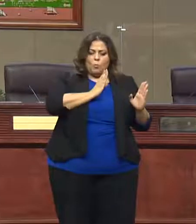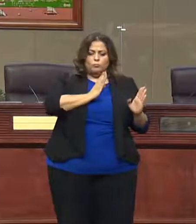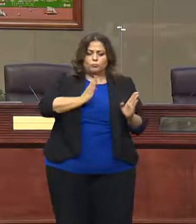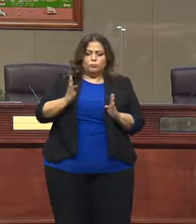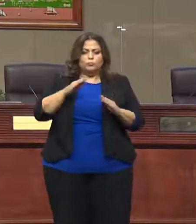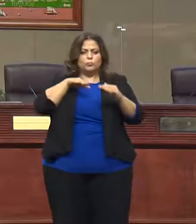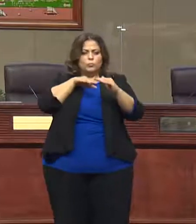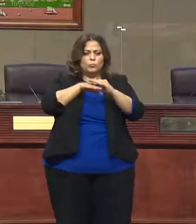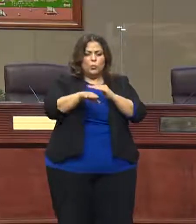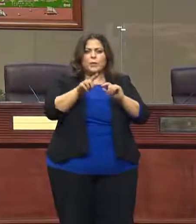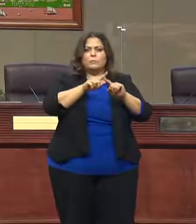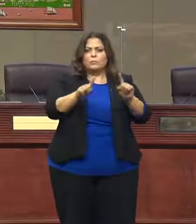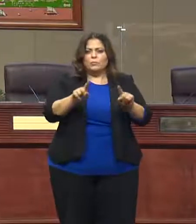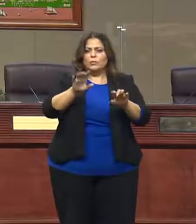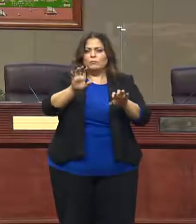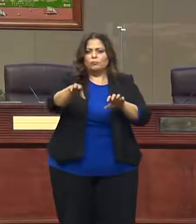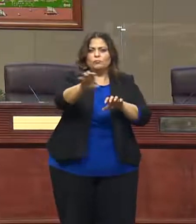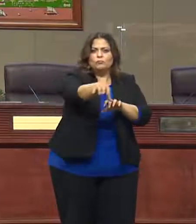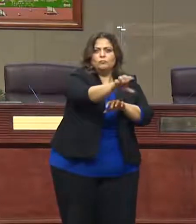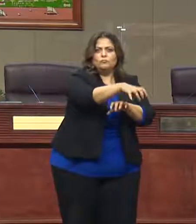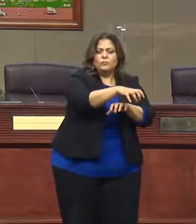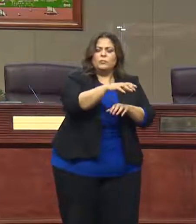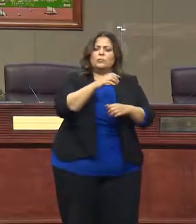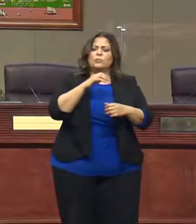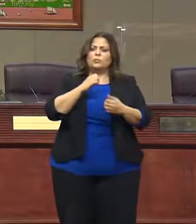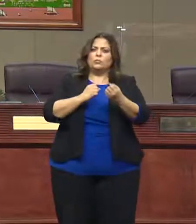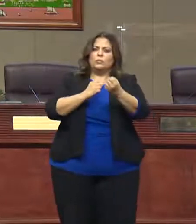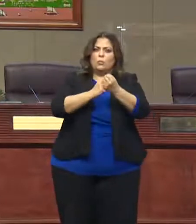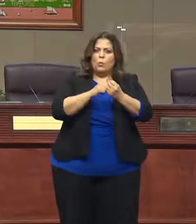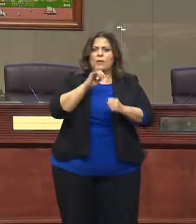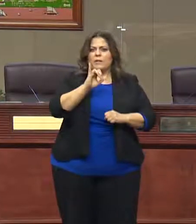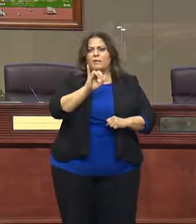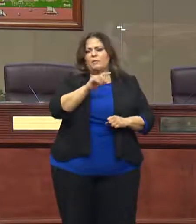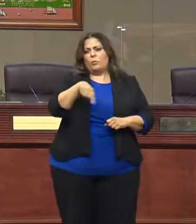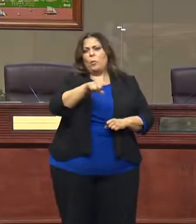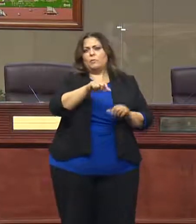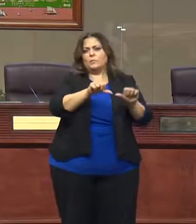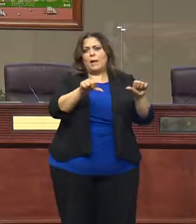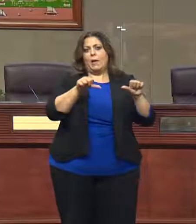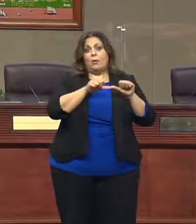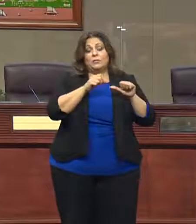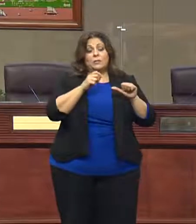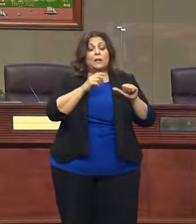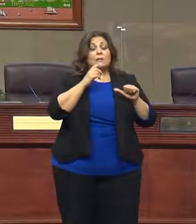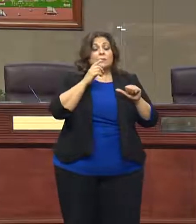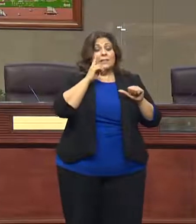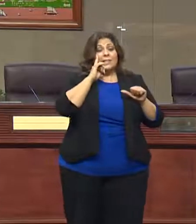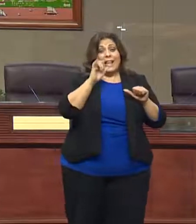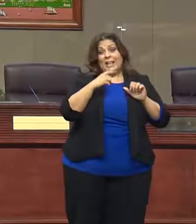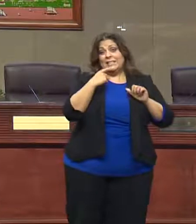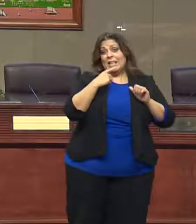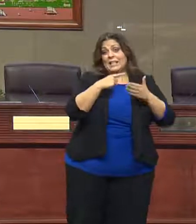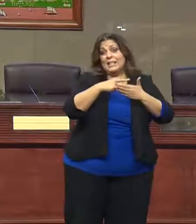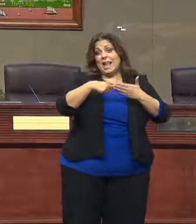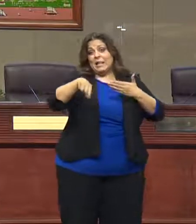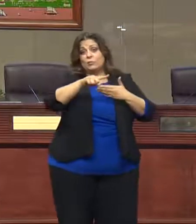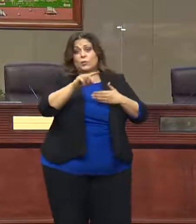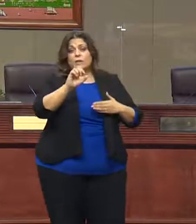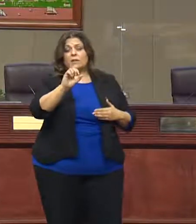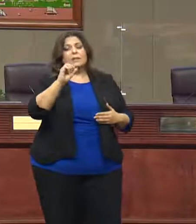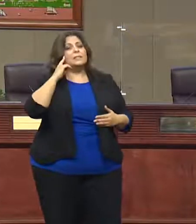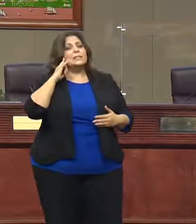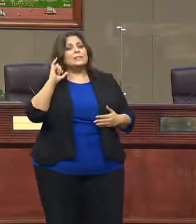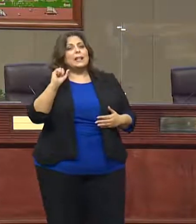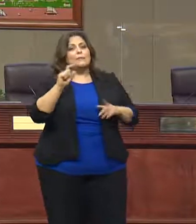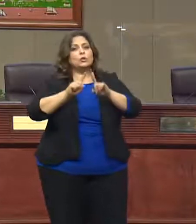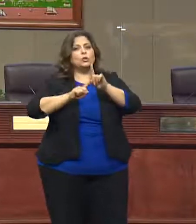be moving into the Silver Star location next week because, again, the data indicates that